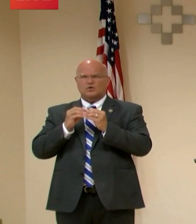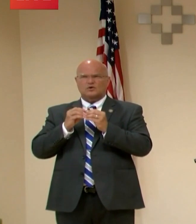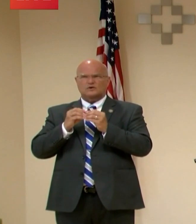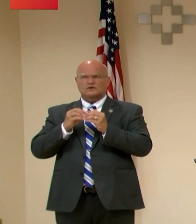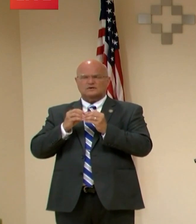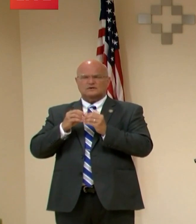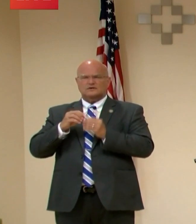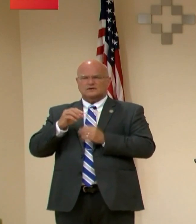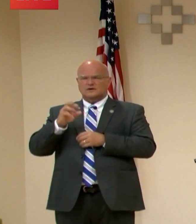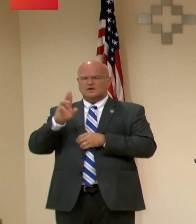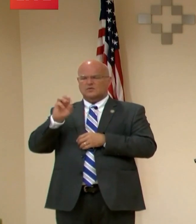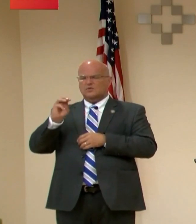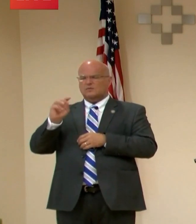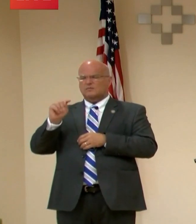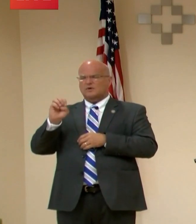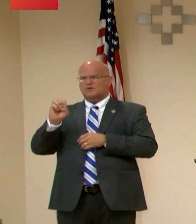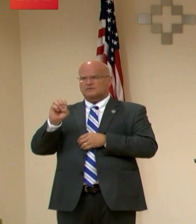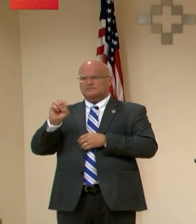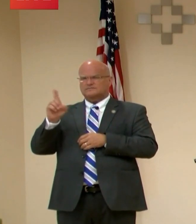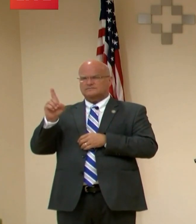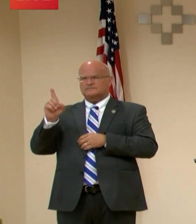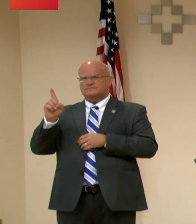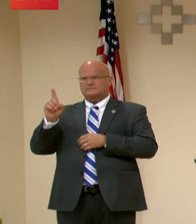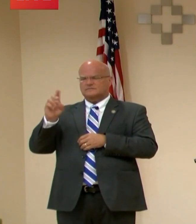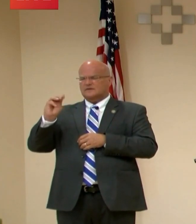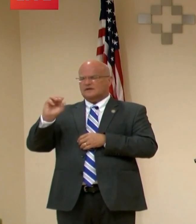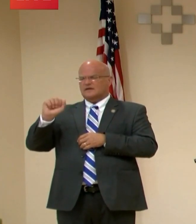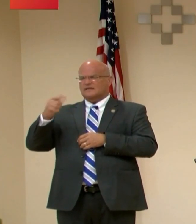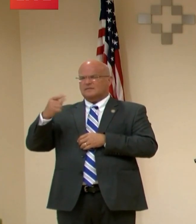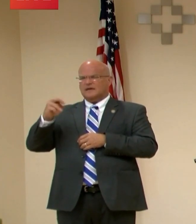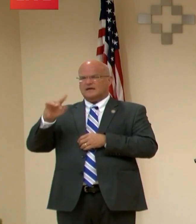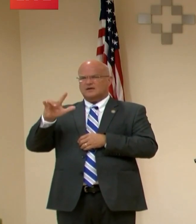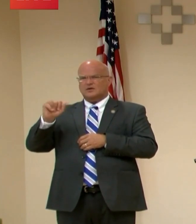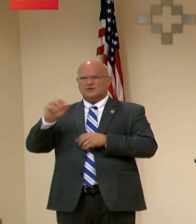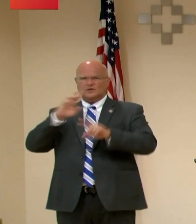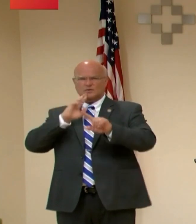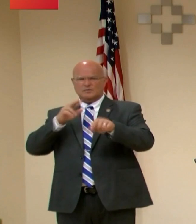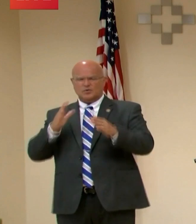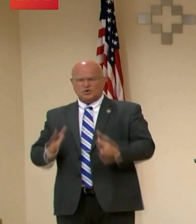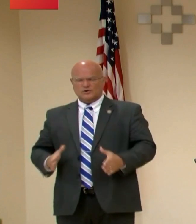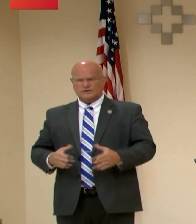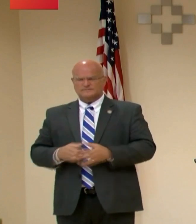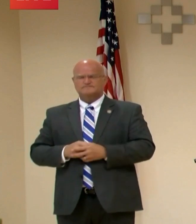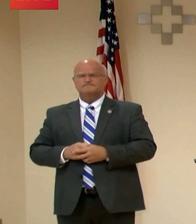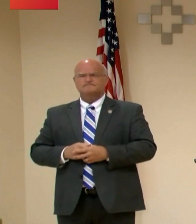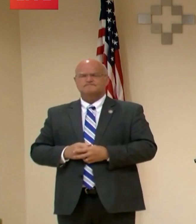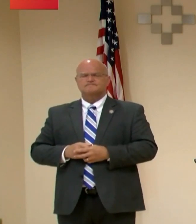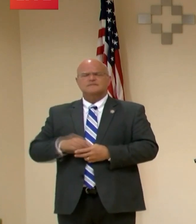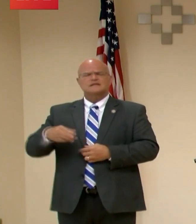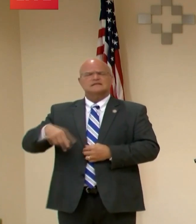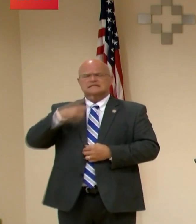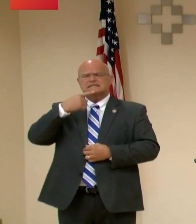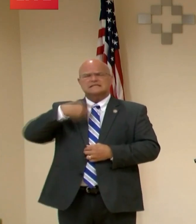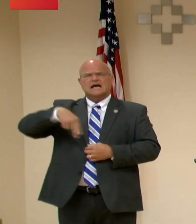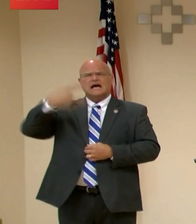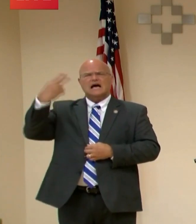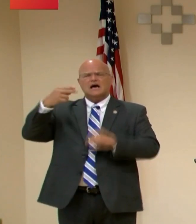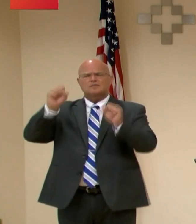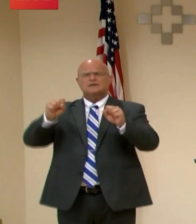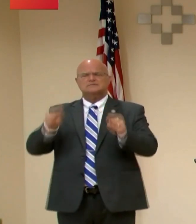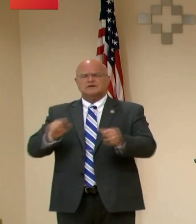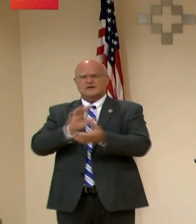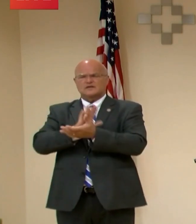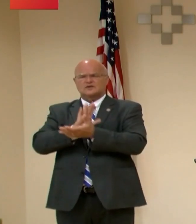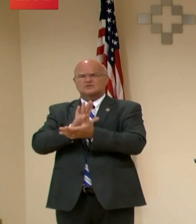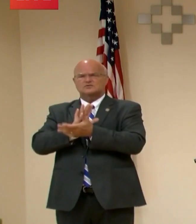remotely. Yes, Governor Mike McNeil at MagnoliaReporter.com. Governor, there's a high possibility that many school districts